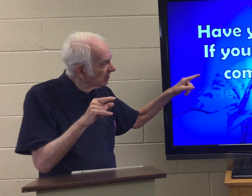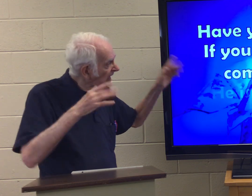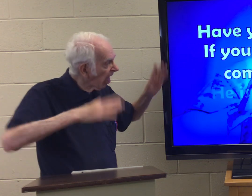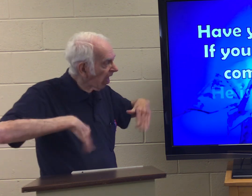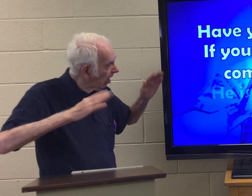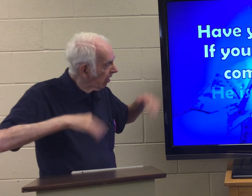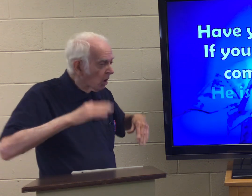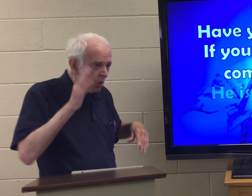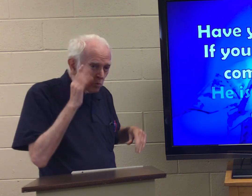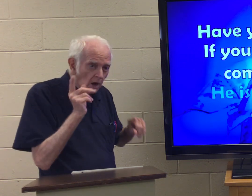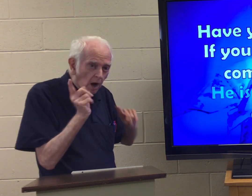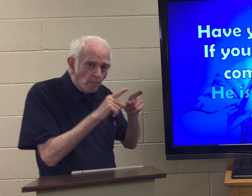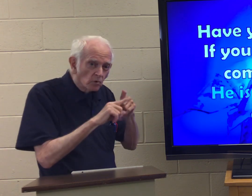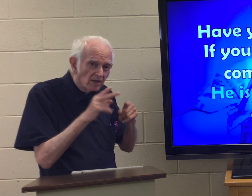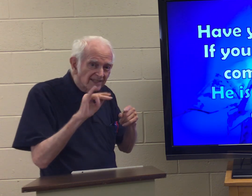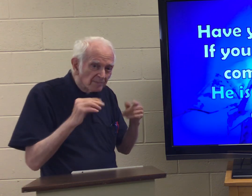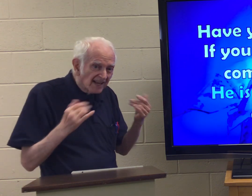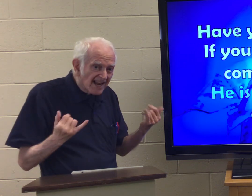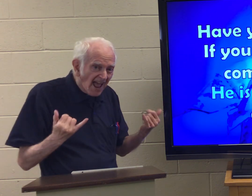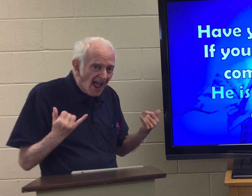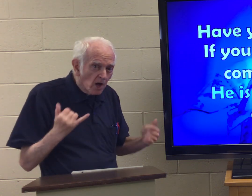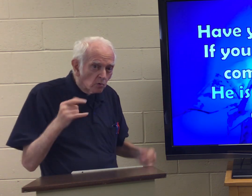If you haven't, will you now come to him?